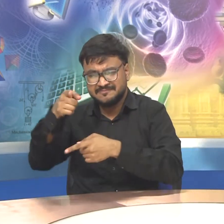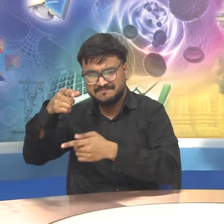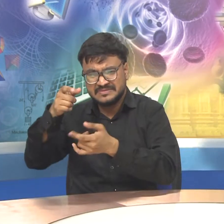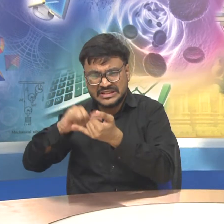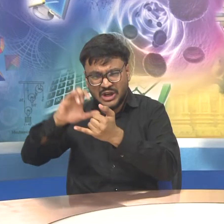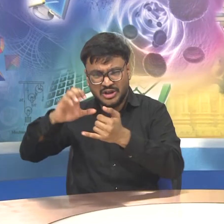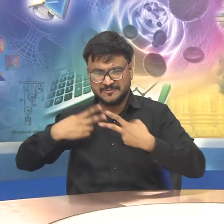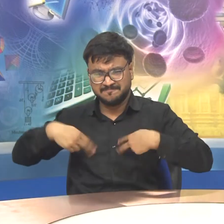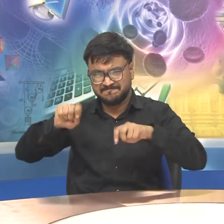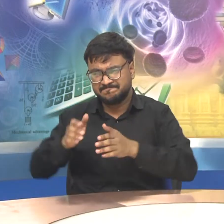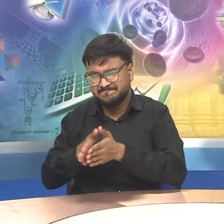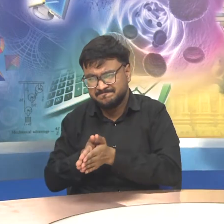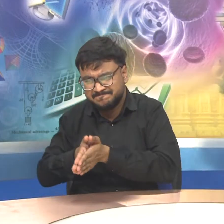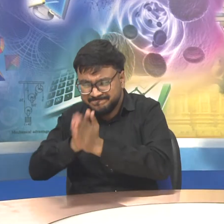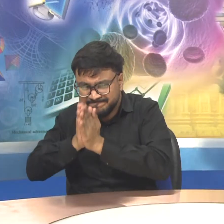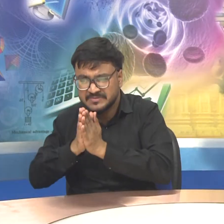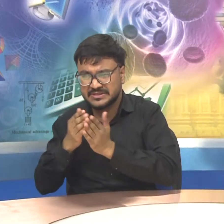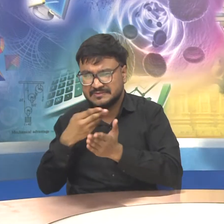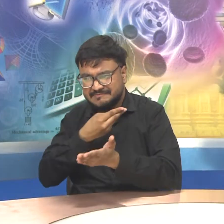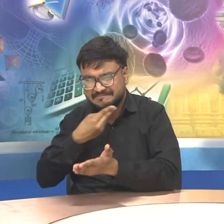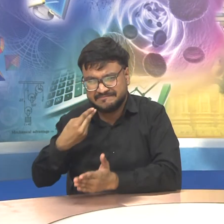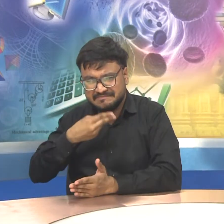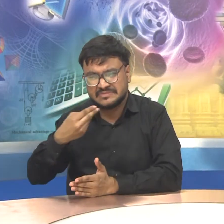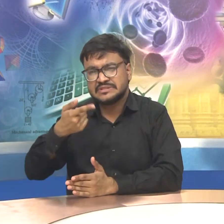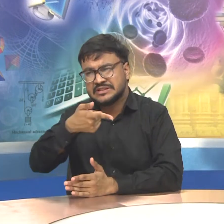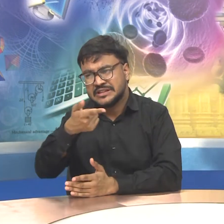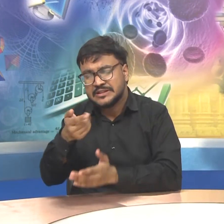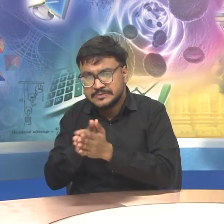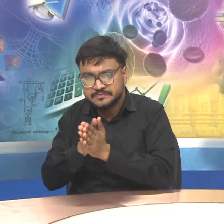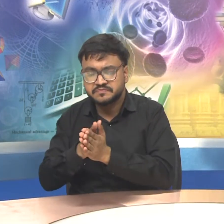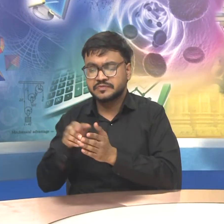itself in any case it seems fit.